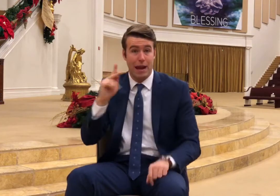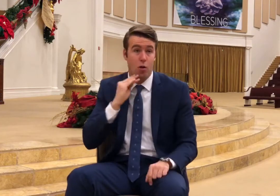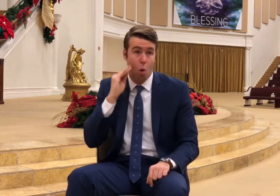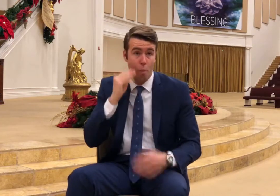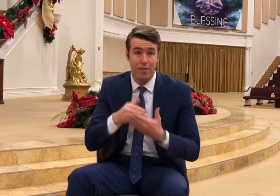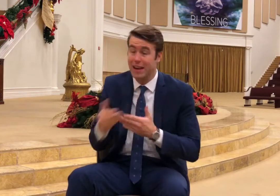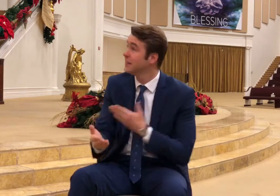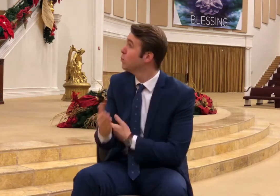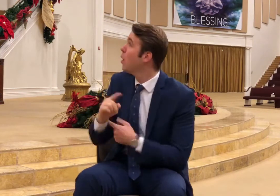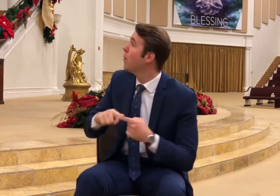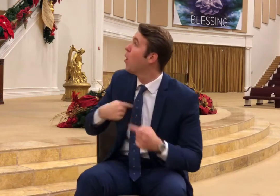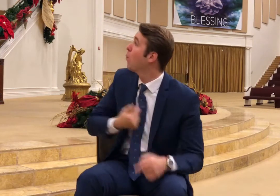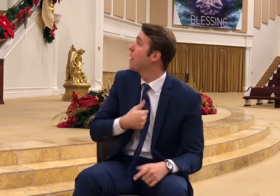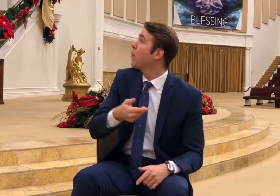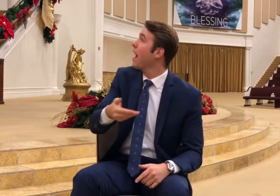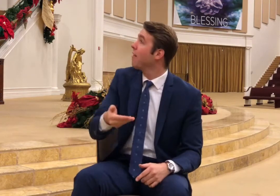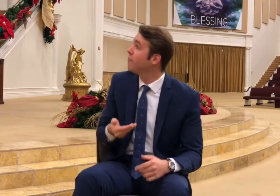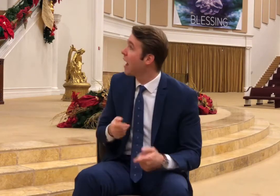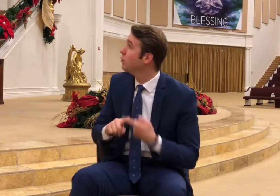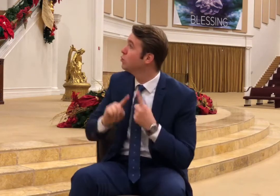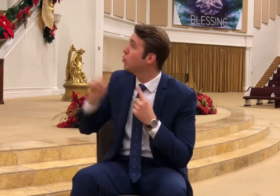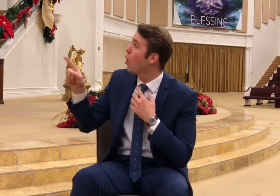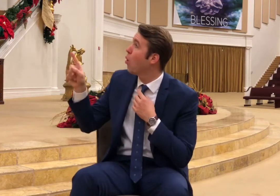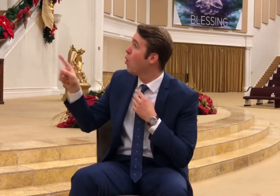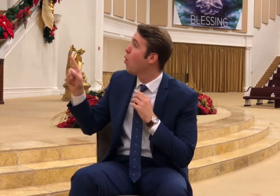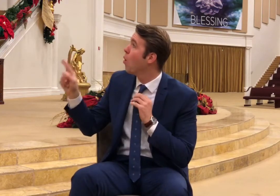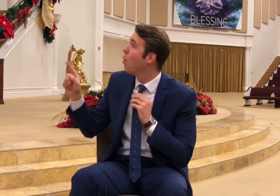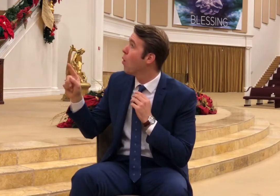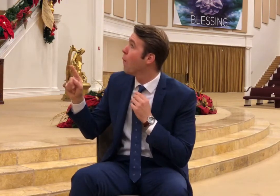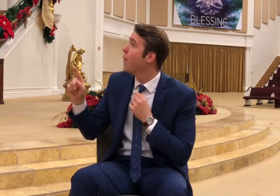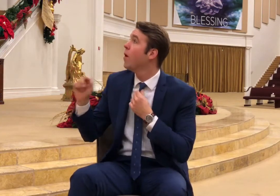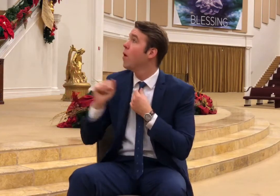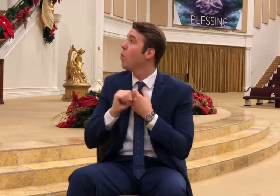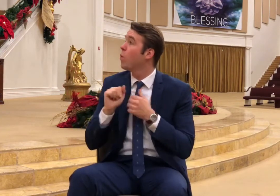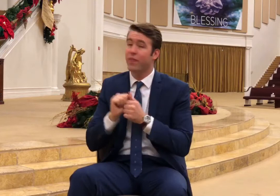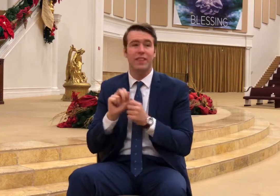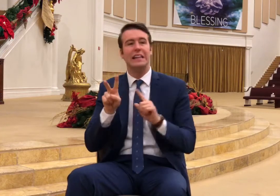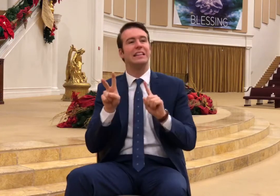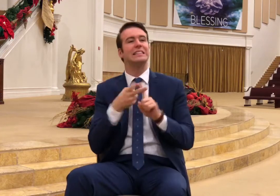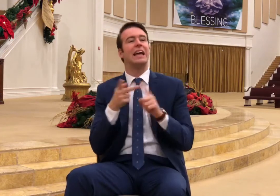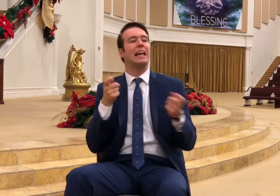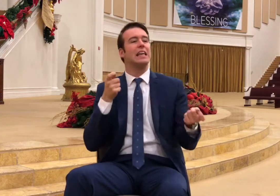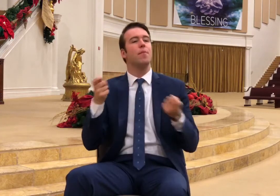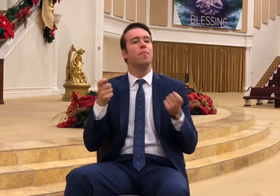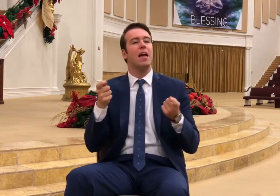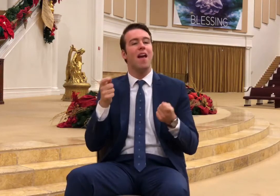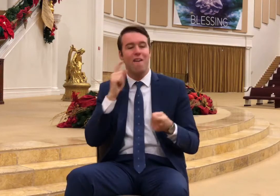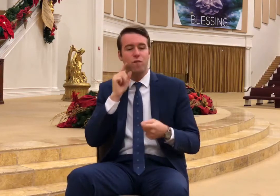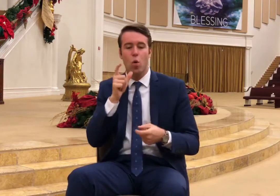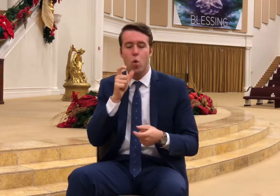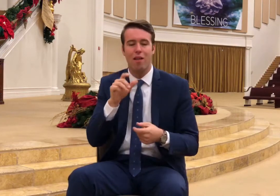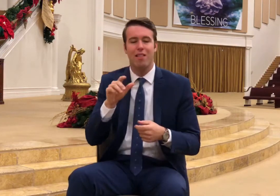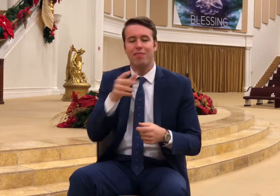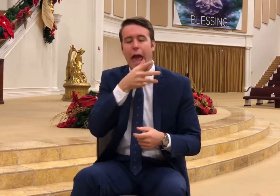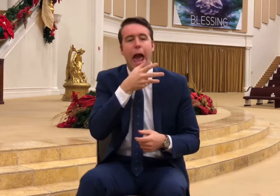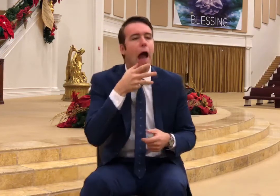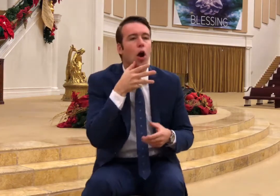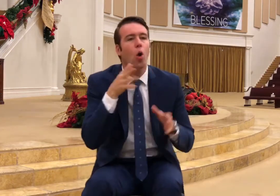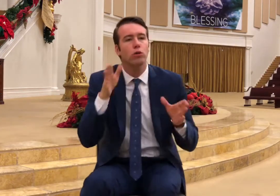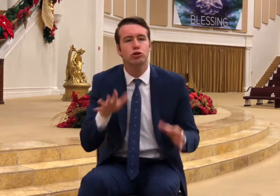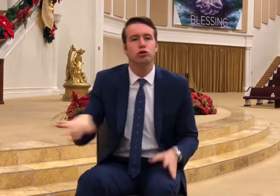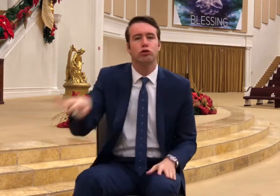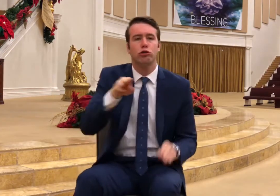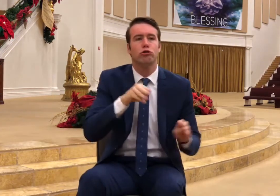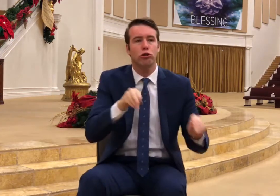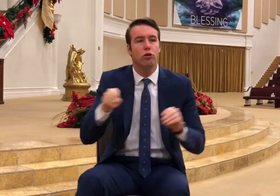morning. We were invited by the second in command of the Ministry of Agriculture for the Fijian